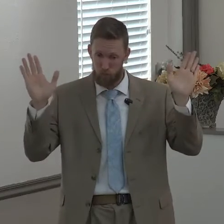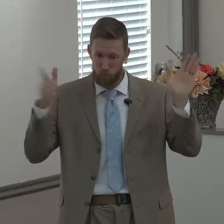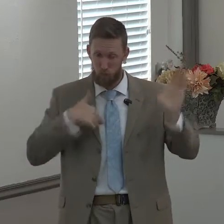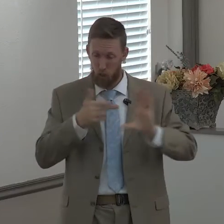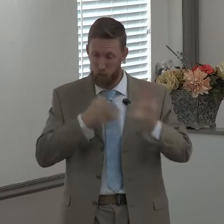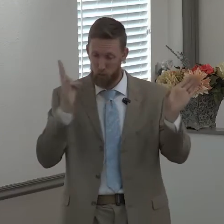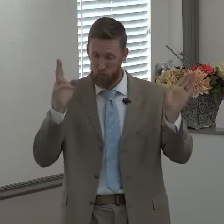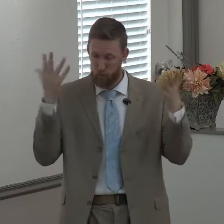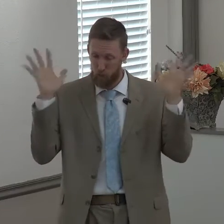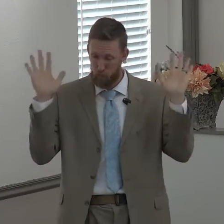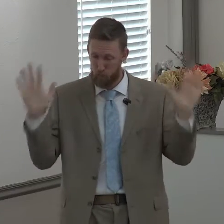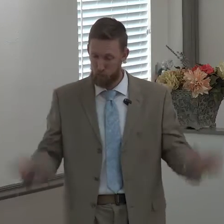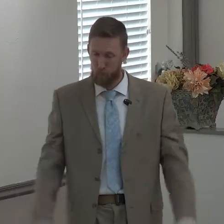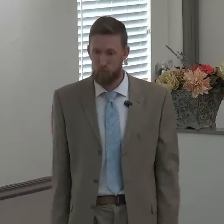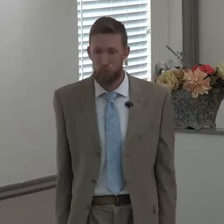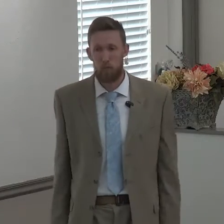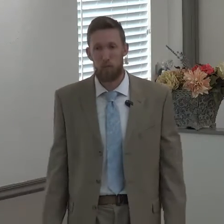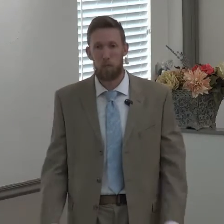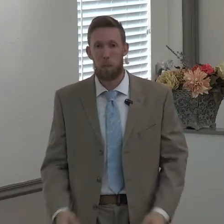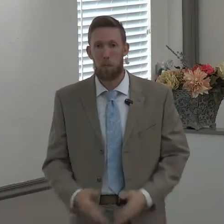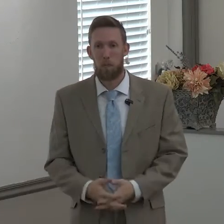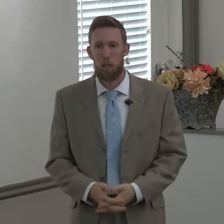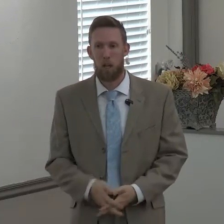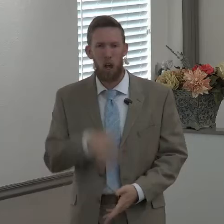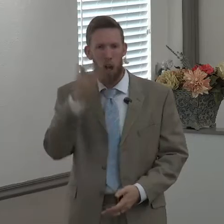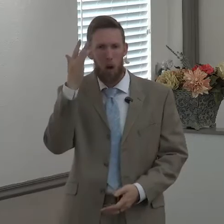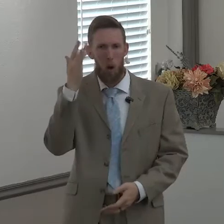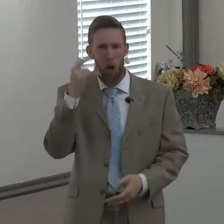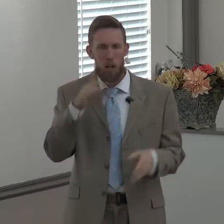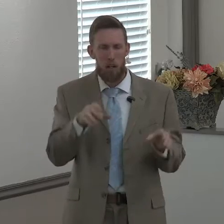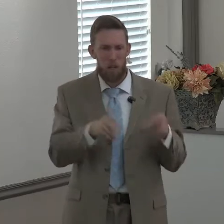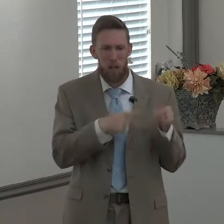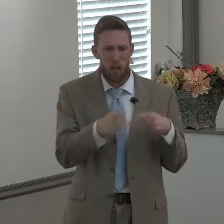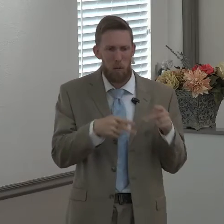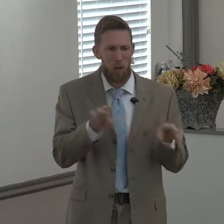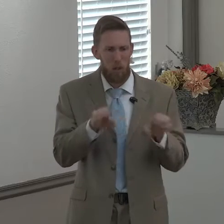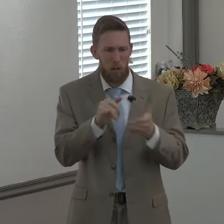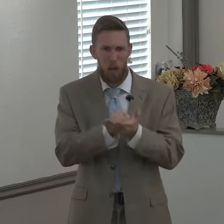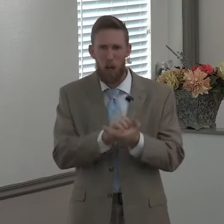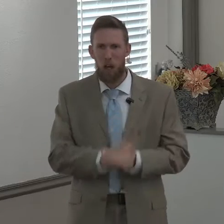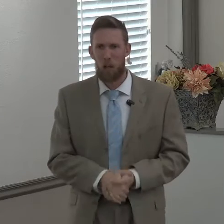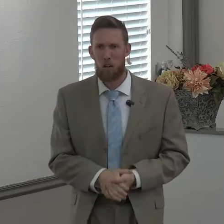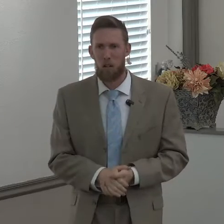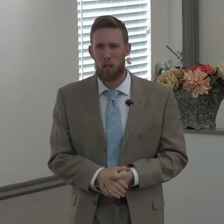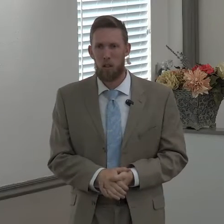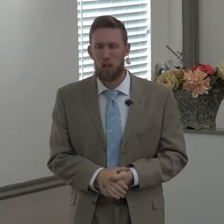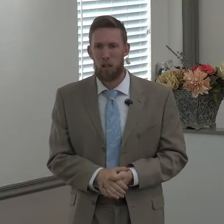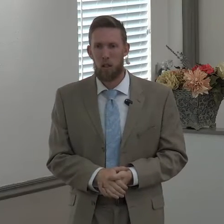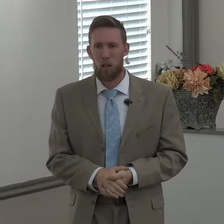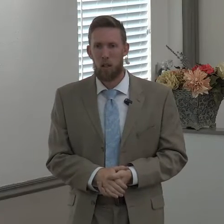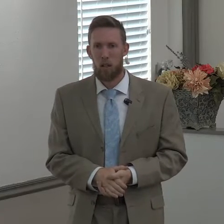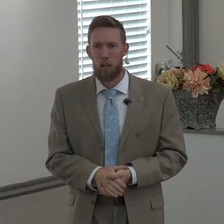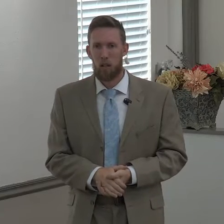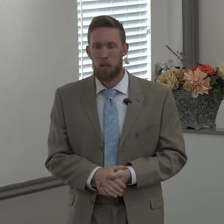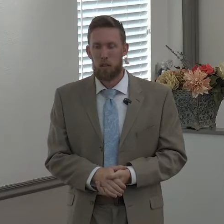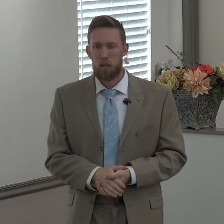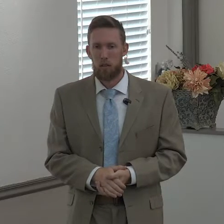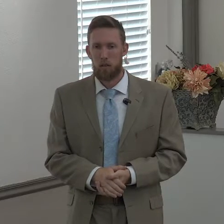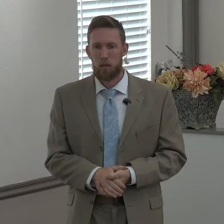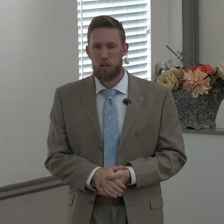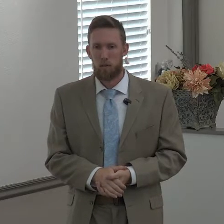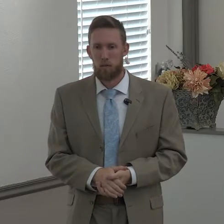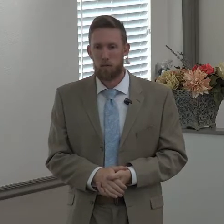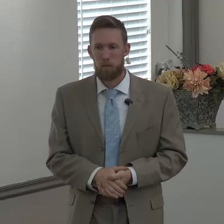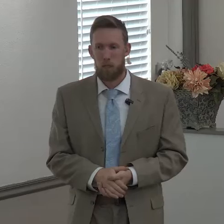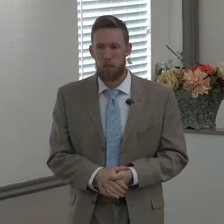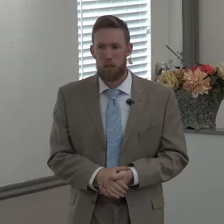Okay, fine, I'm done with that. How many times have people said that? Okay, I'm finished with that. Okay, I'm done